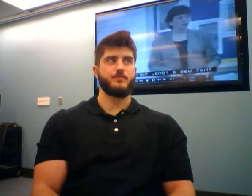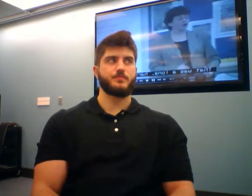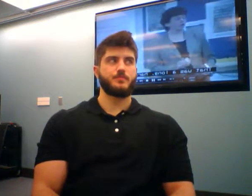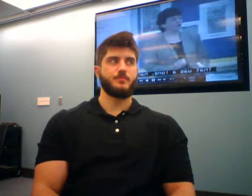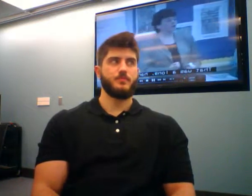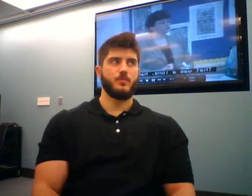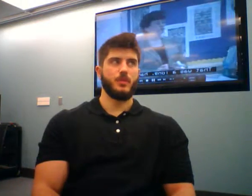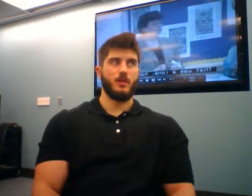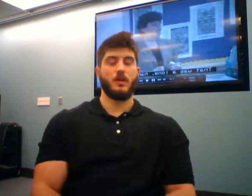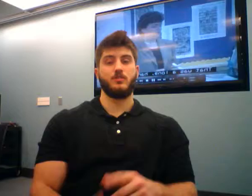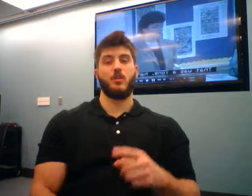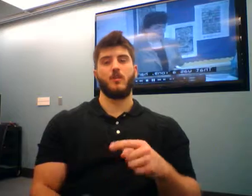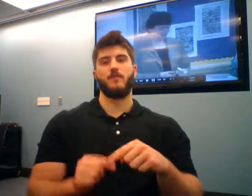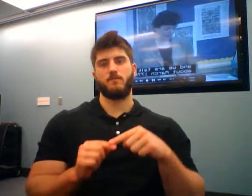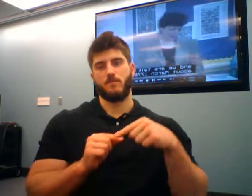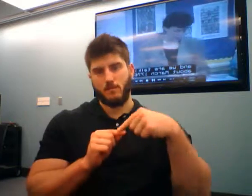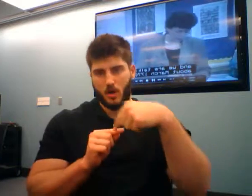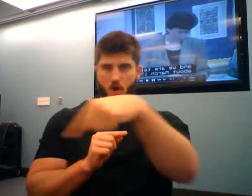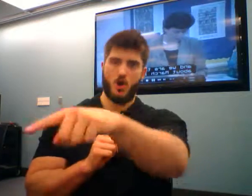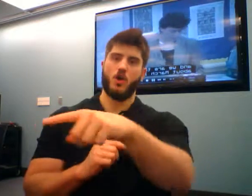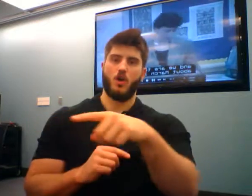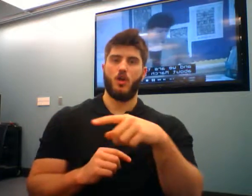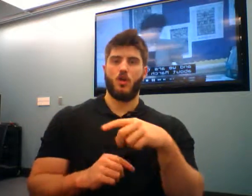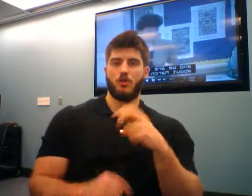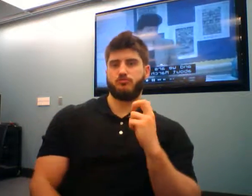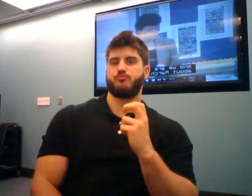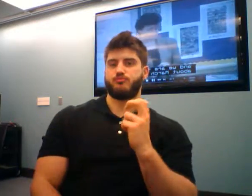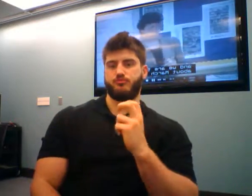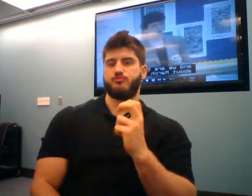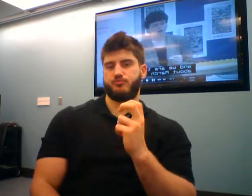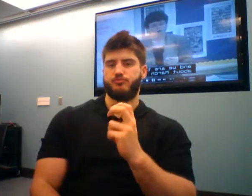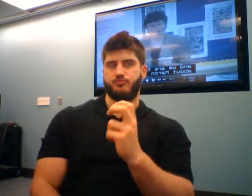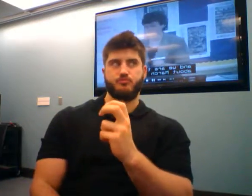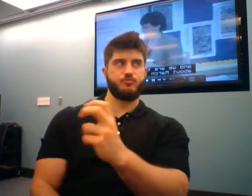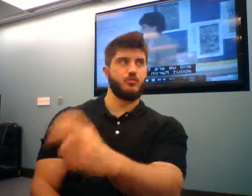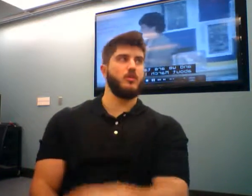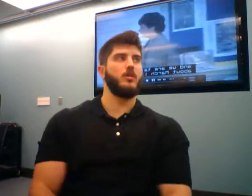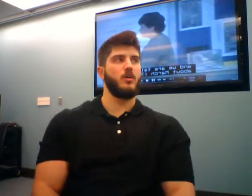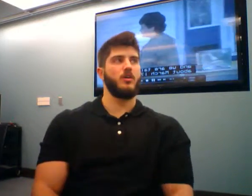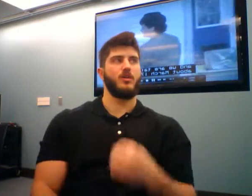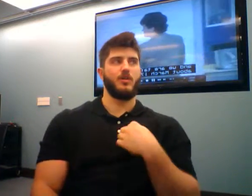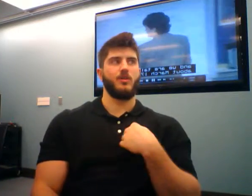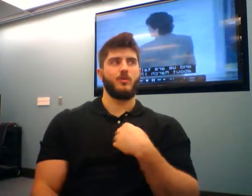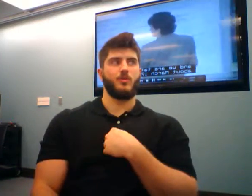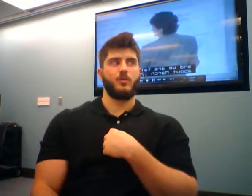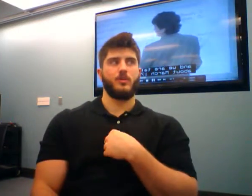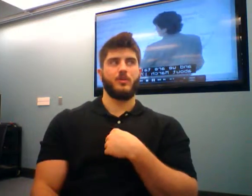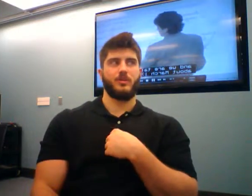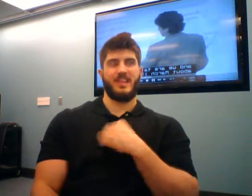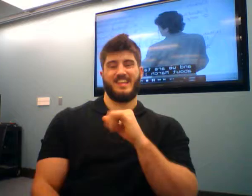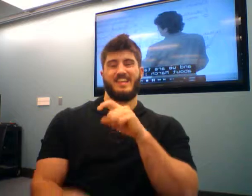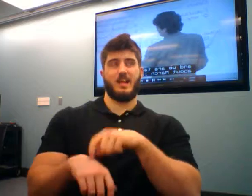Now, it was a long, hard journey, and we are talking about March